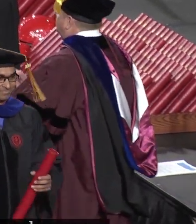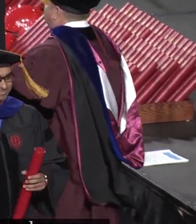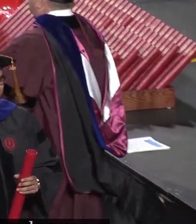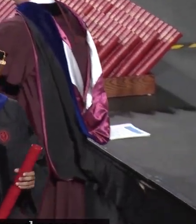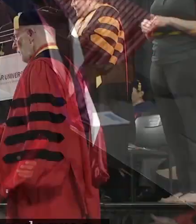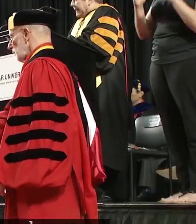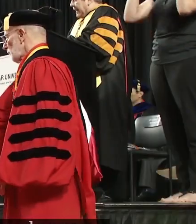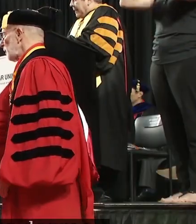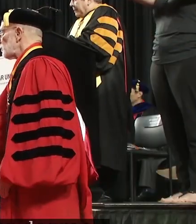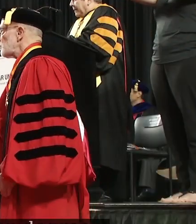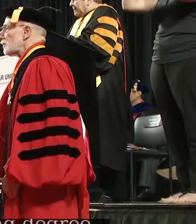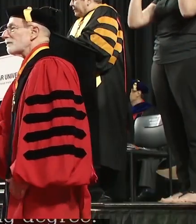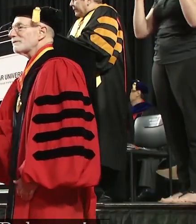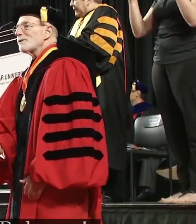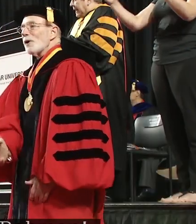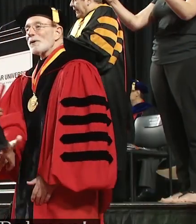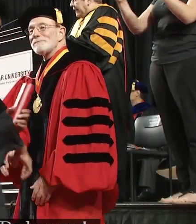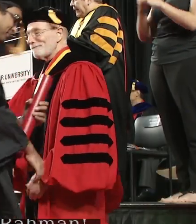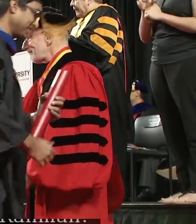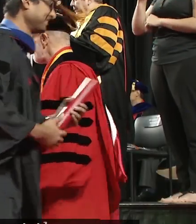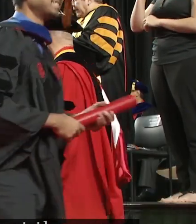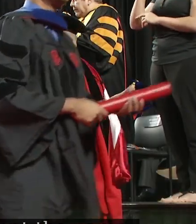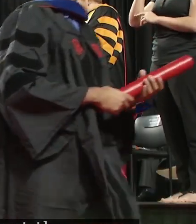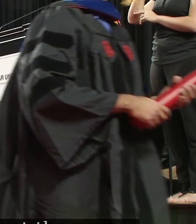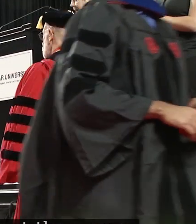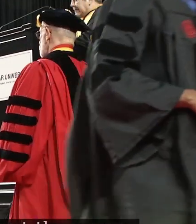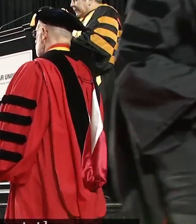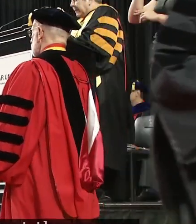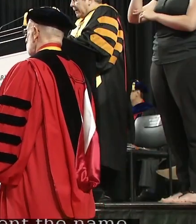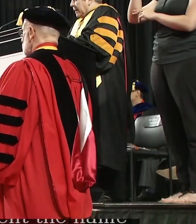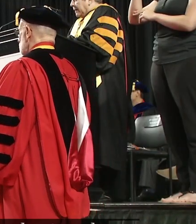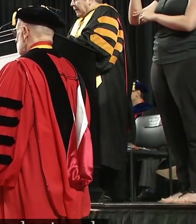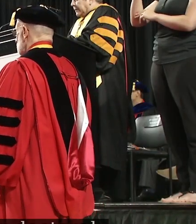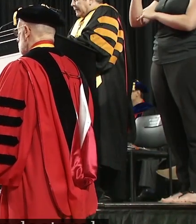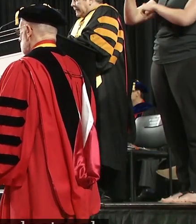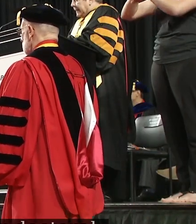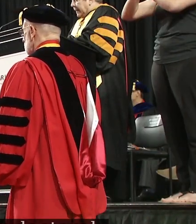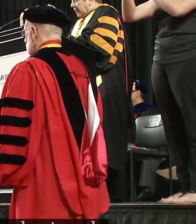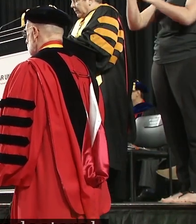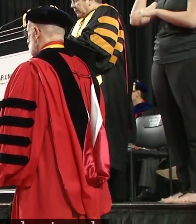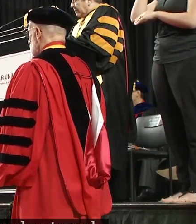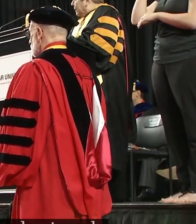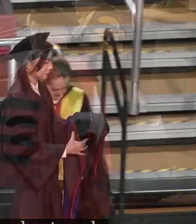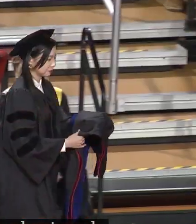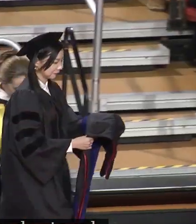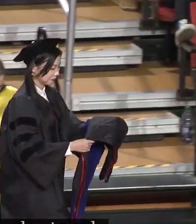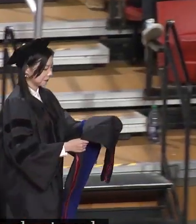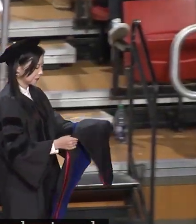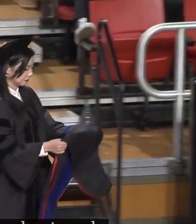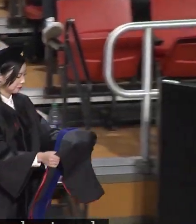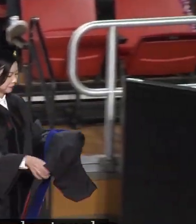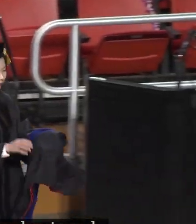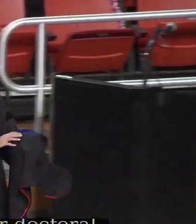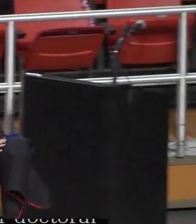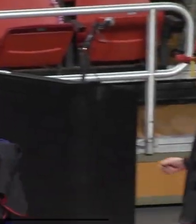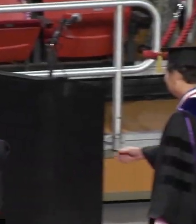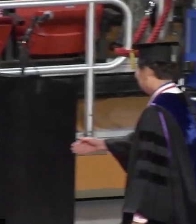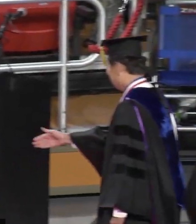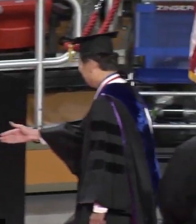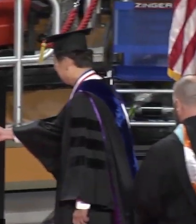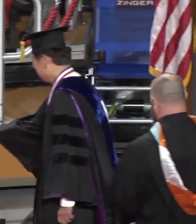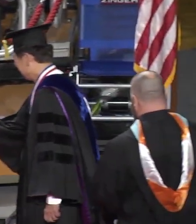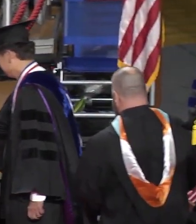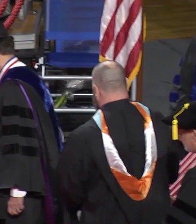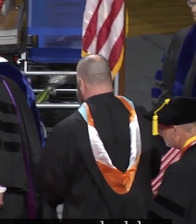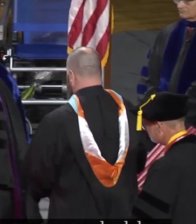I am pleased to present the name of Suri Tang and her doctoral advisor, Dr. T.C. Ho. Ms. Tang has been recommended